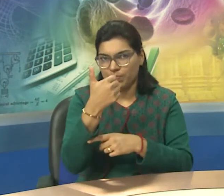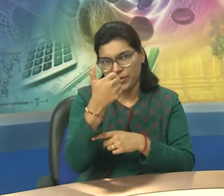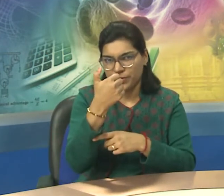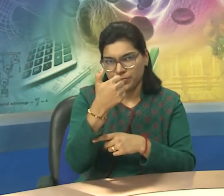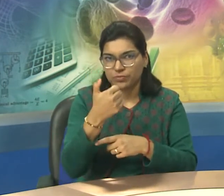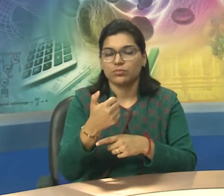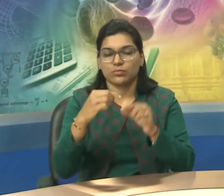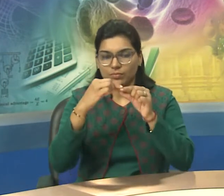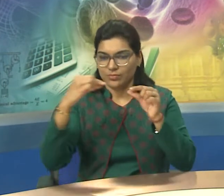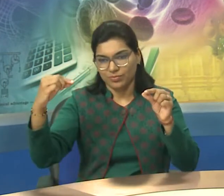customer's changing requirement